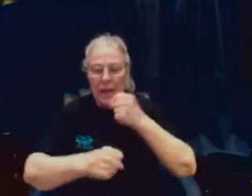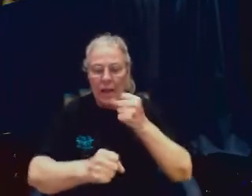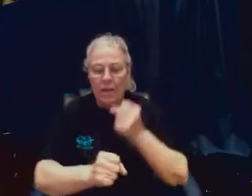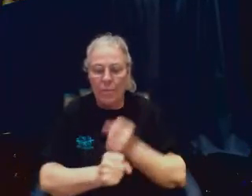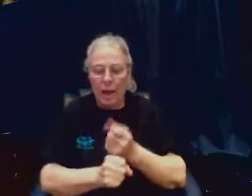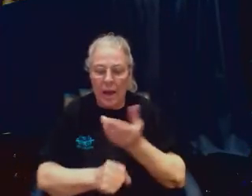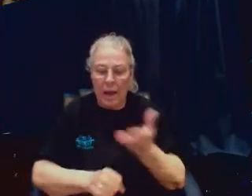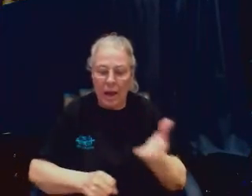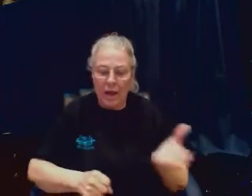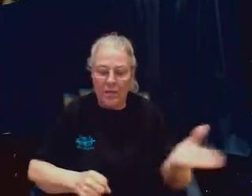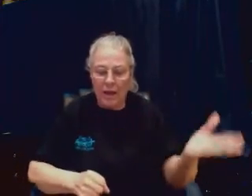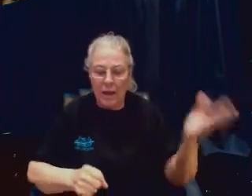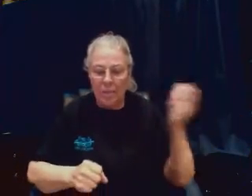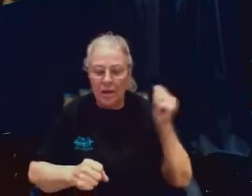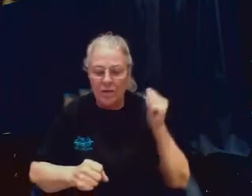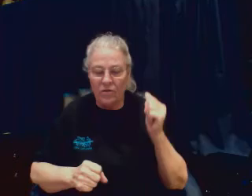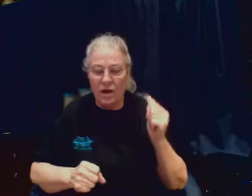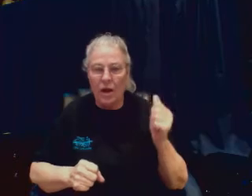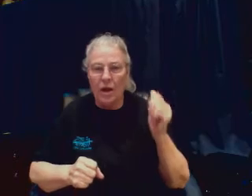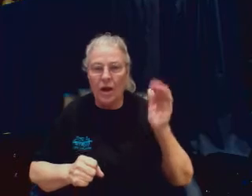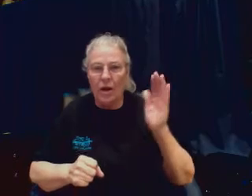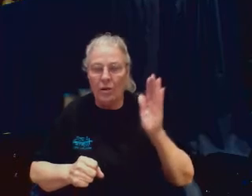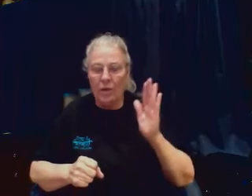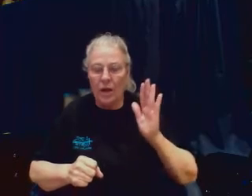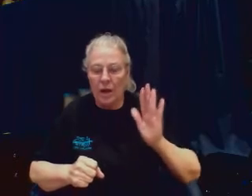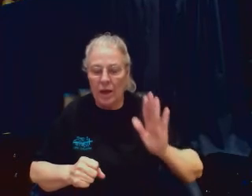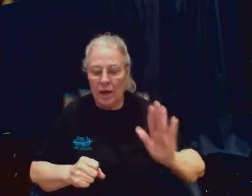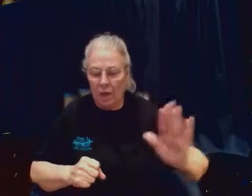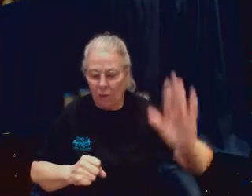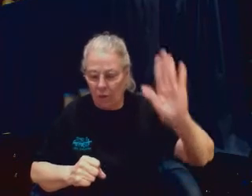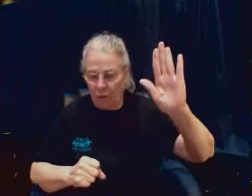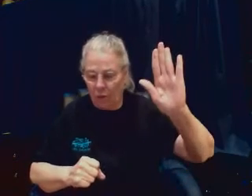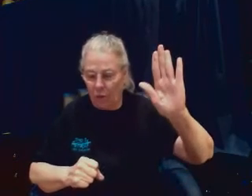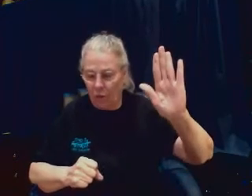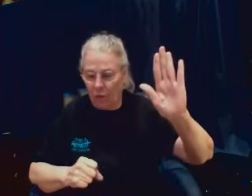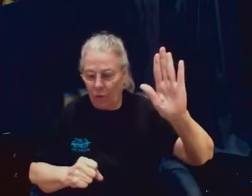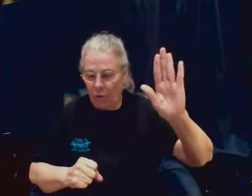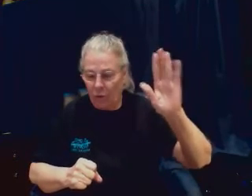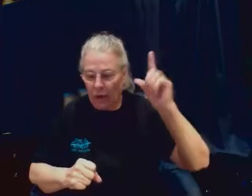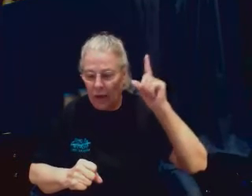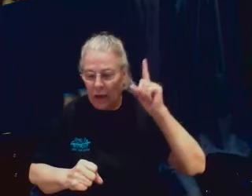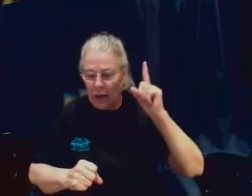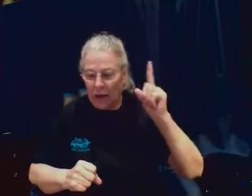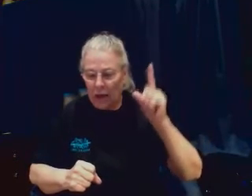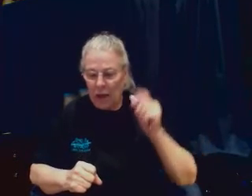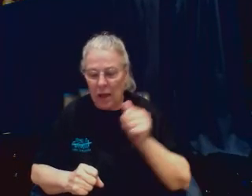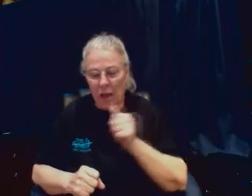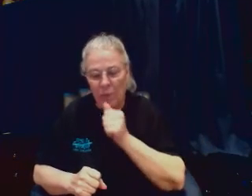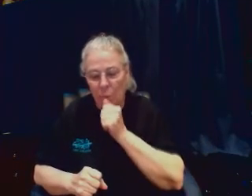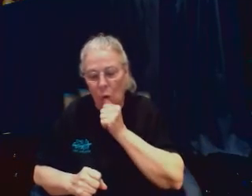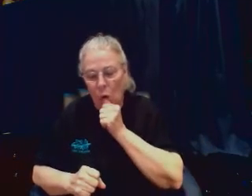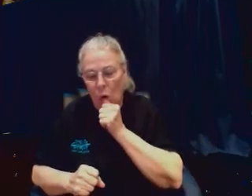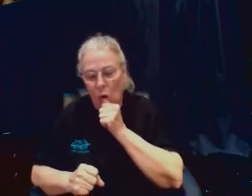he made them his very own. He bore